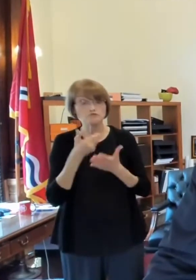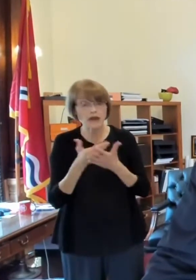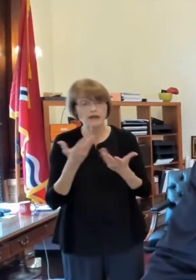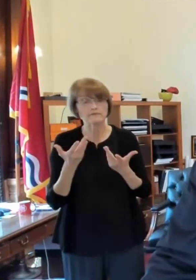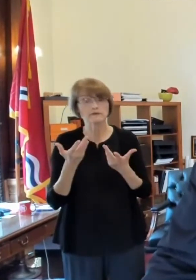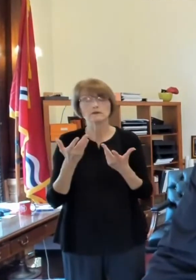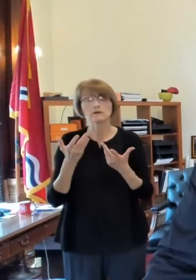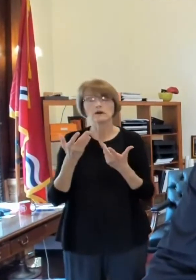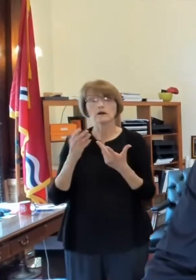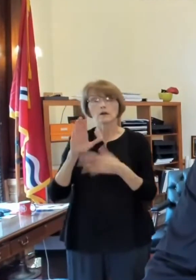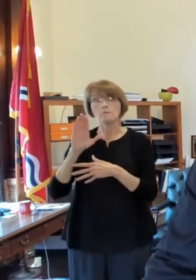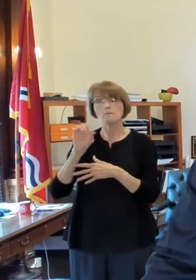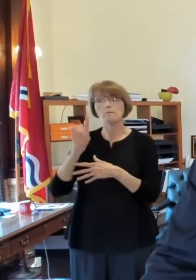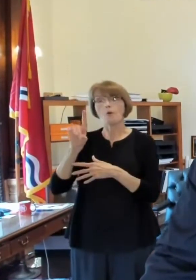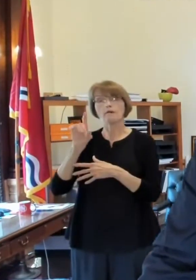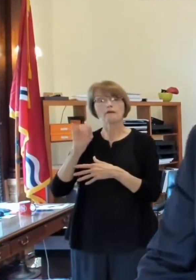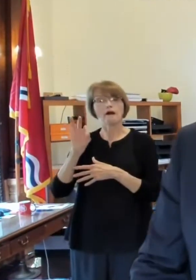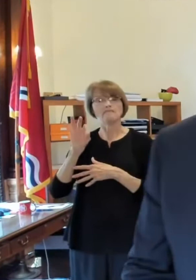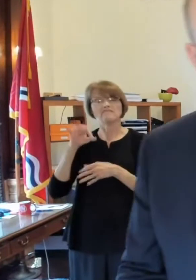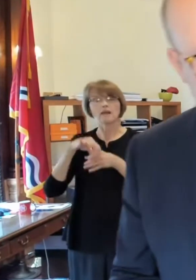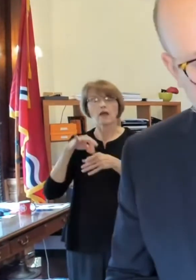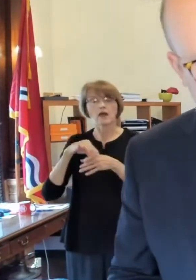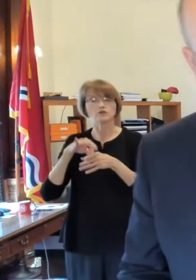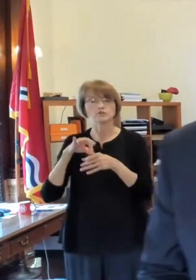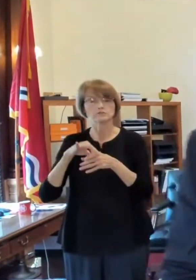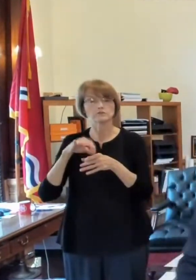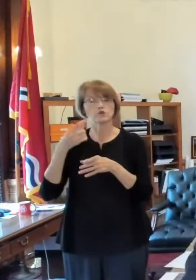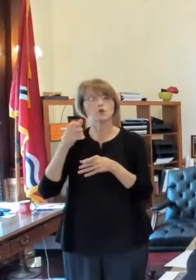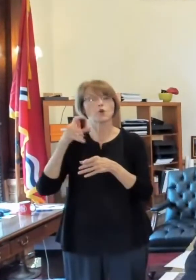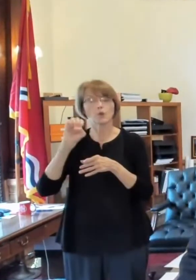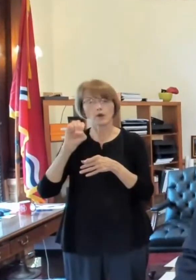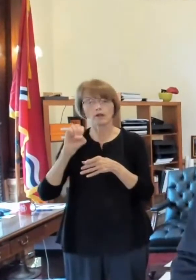Google Board of Elections, or the phone number, just the main line is